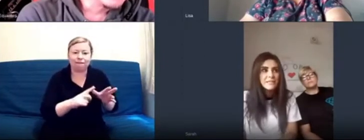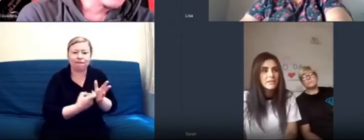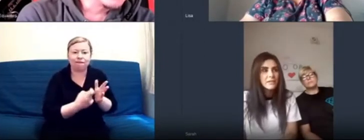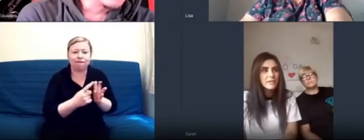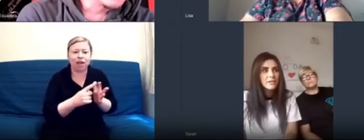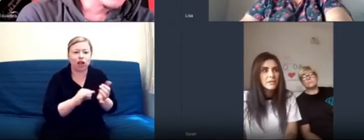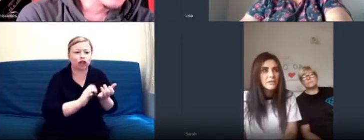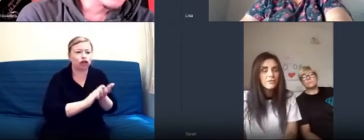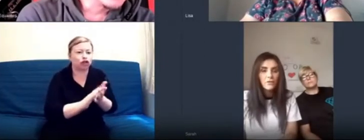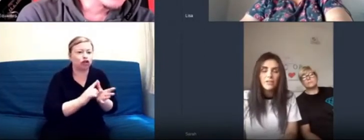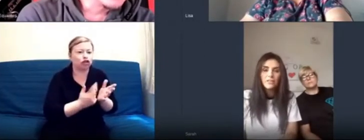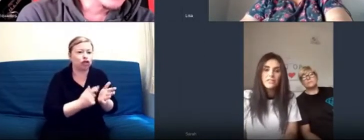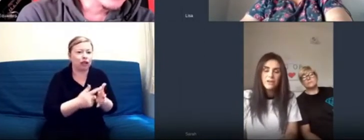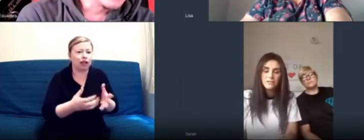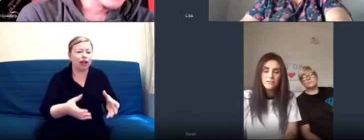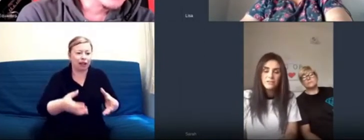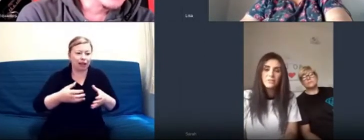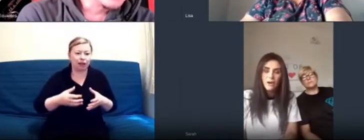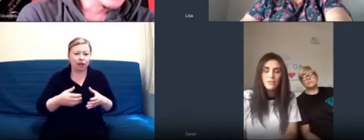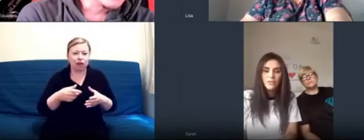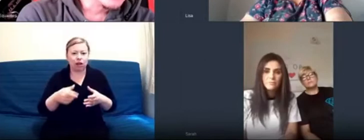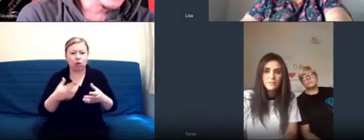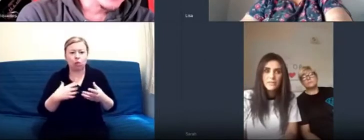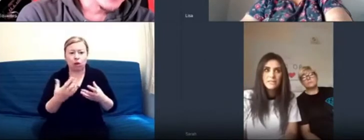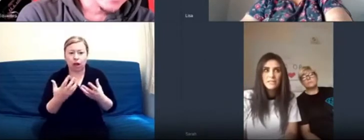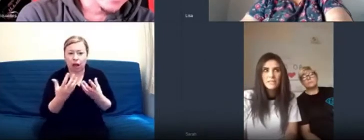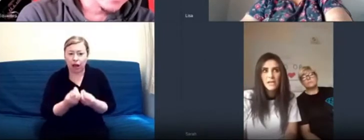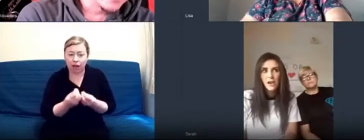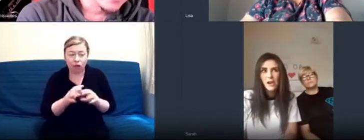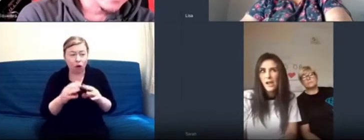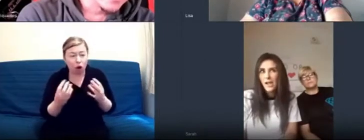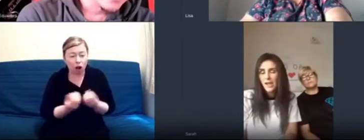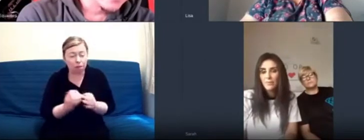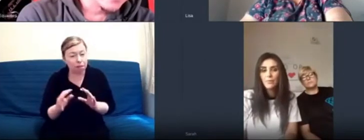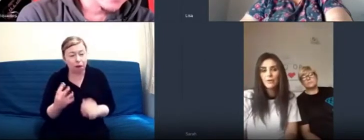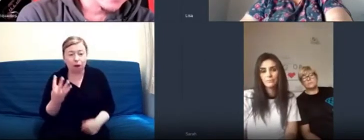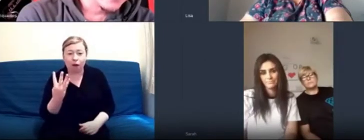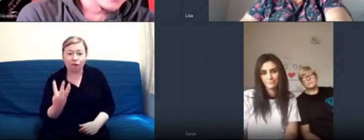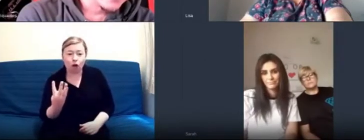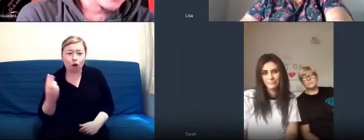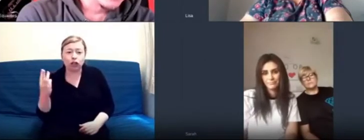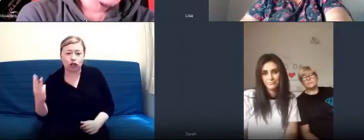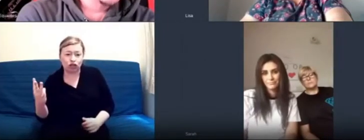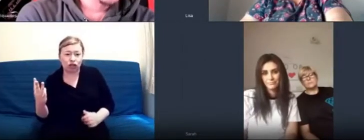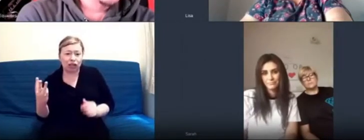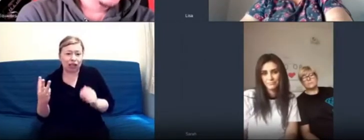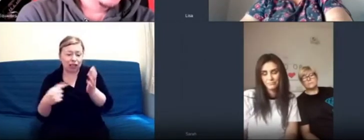least 43 tons worth since April.